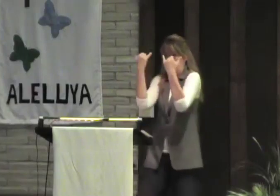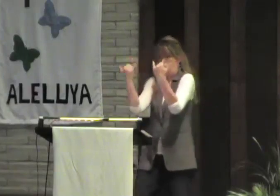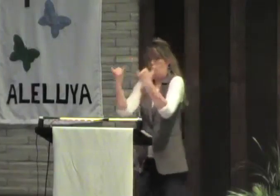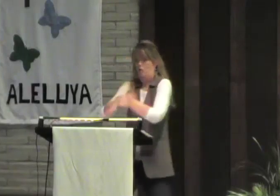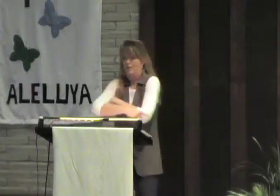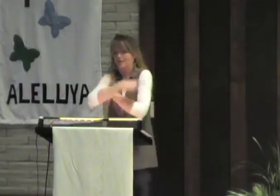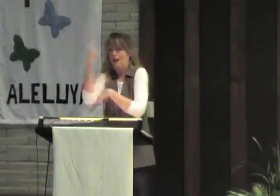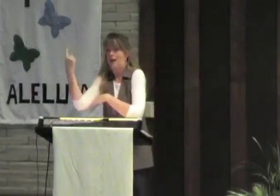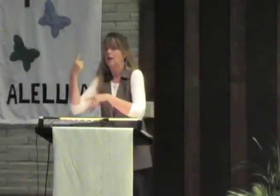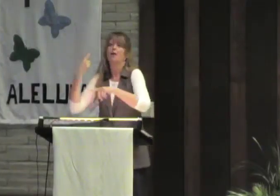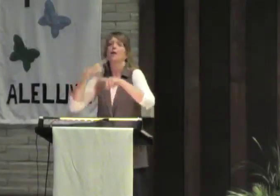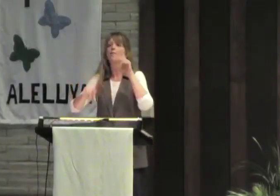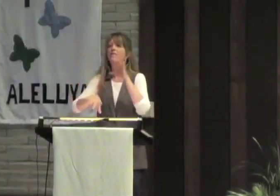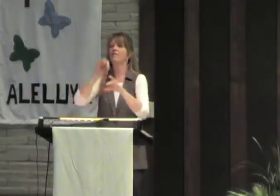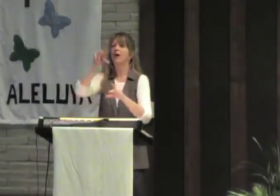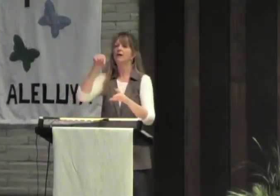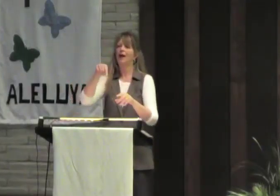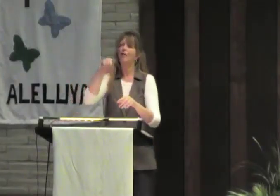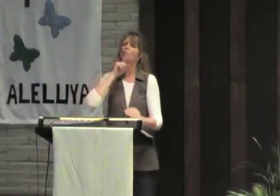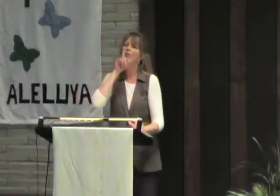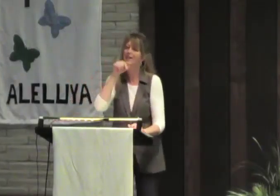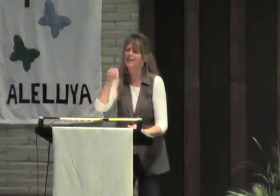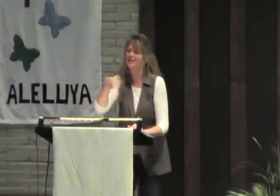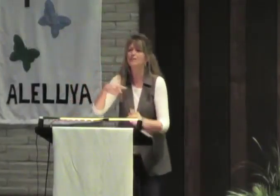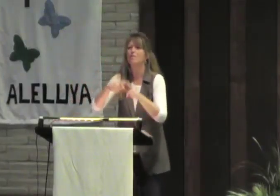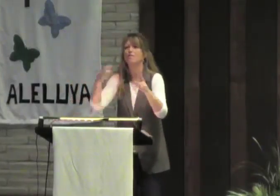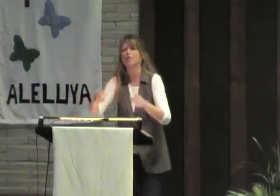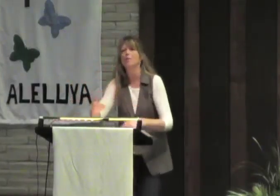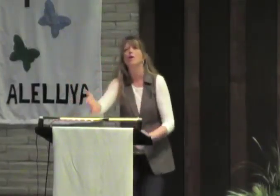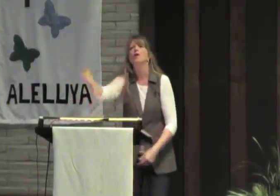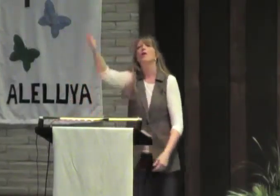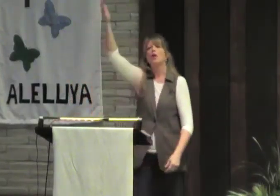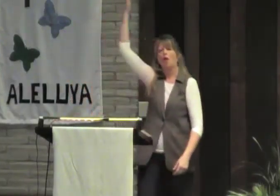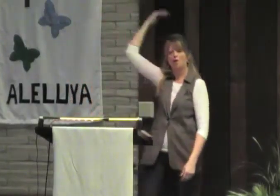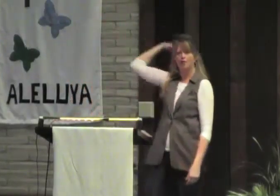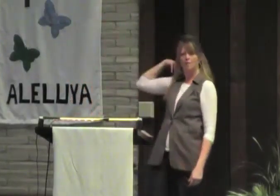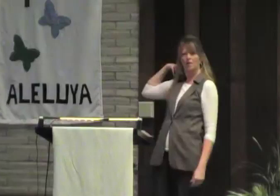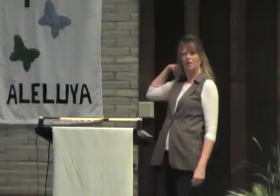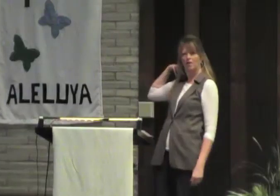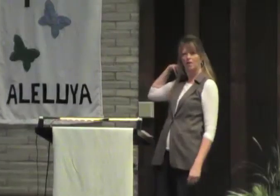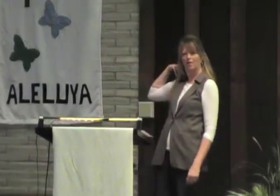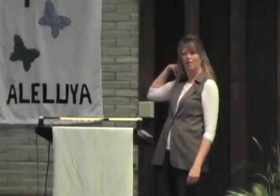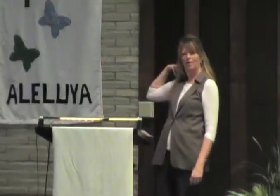have problems today, but they find out that really it's from a long time ago.